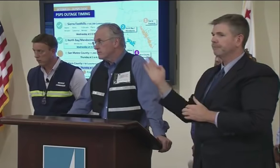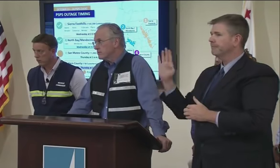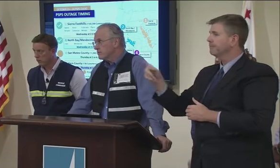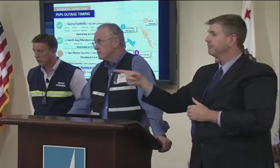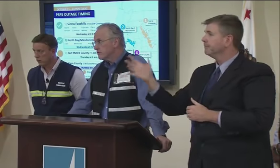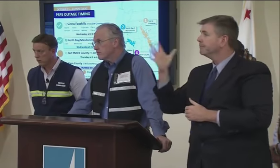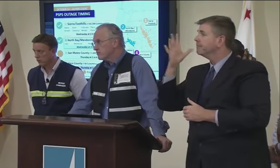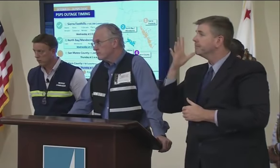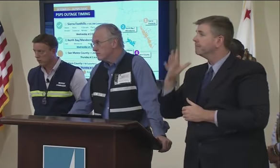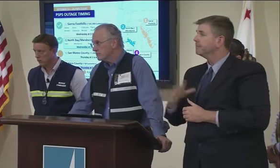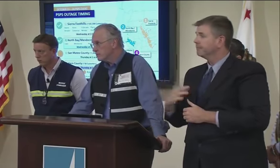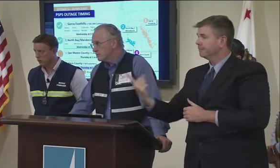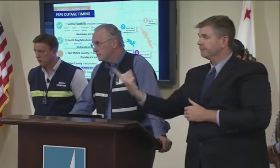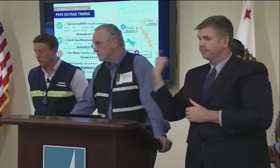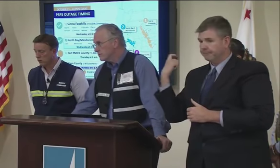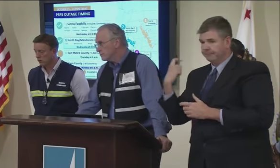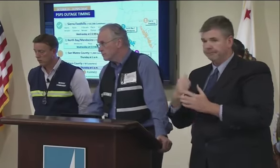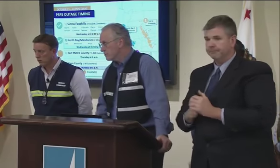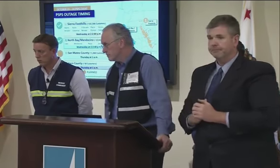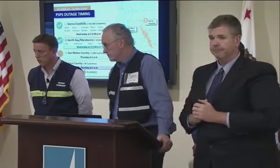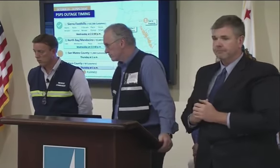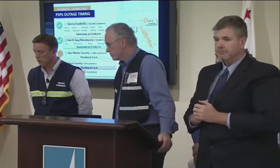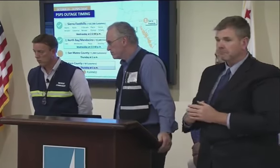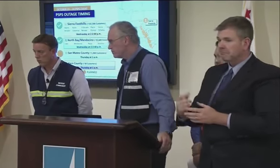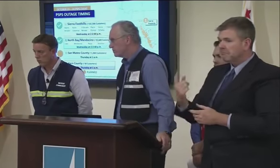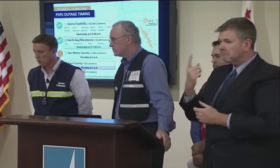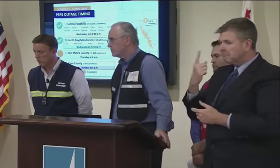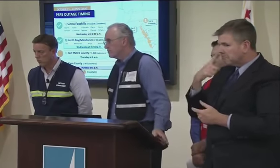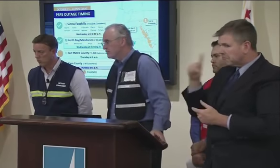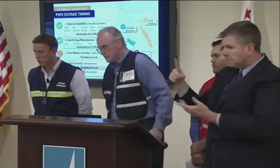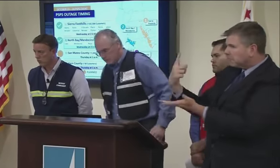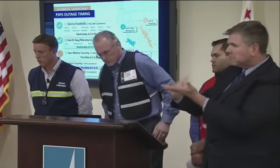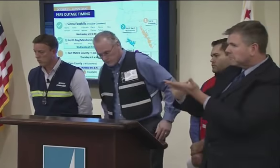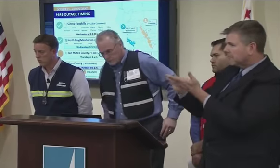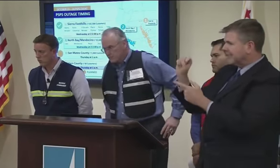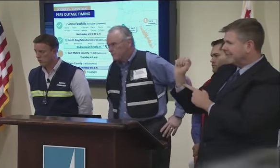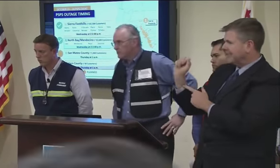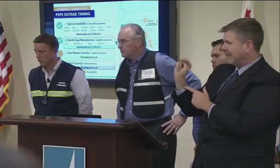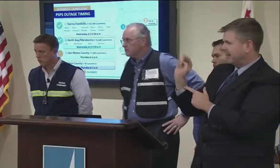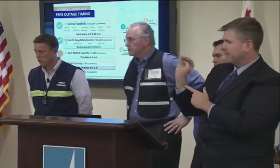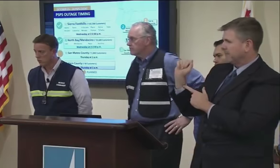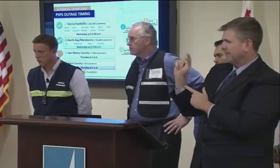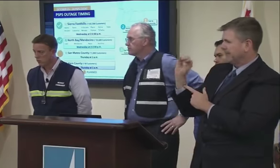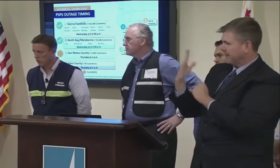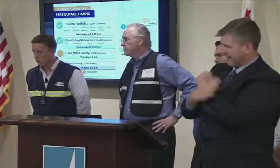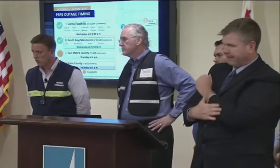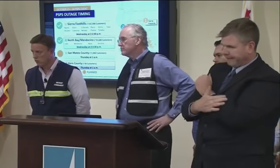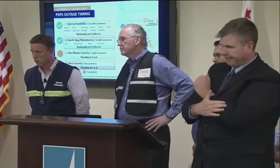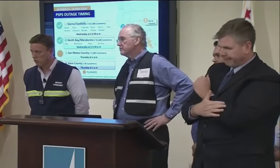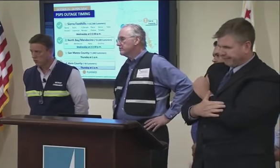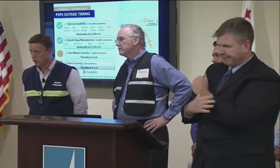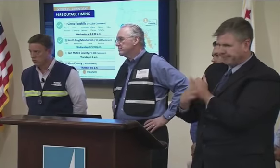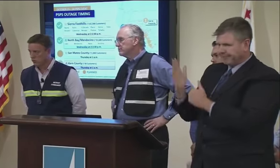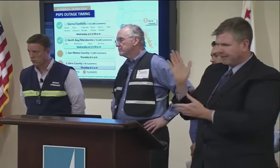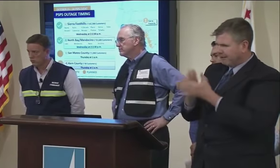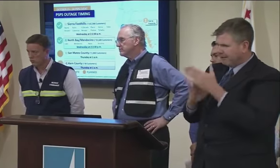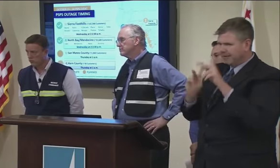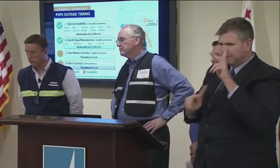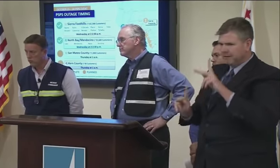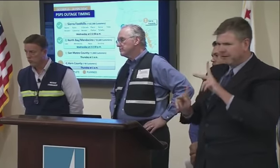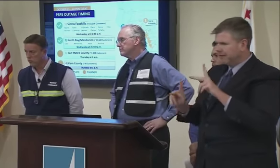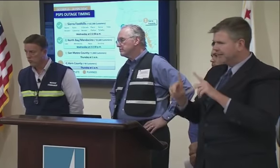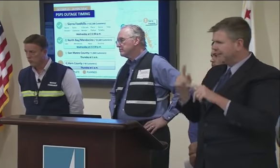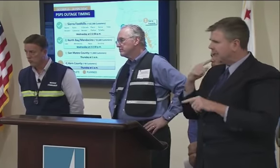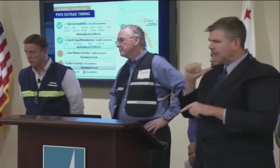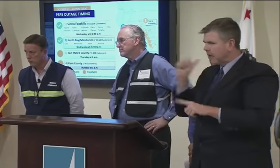Can you talk about San Mateo County briefly? Some folks are getting messages that they won't be impacted. You mentioned that there will